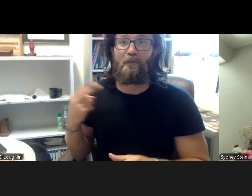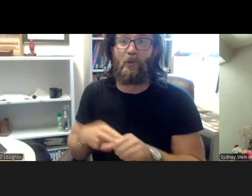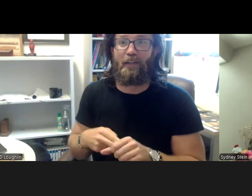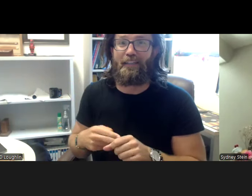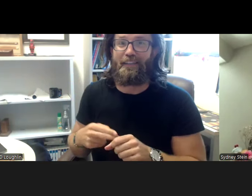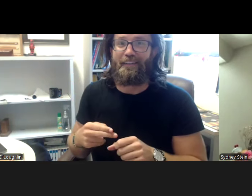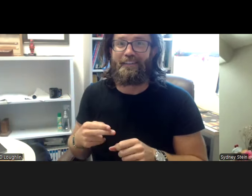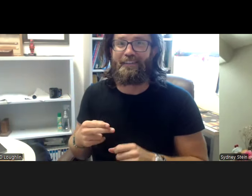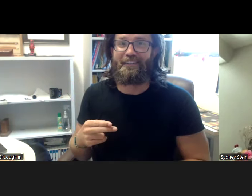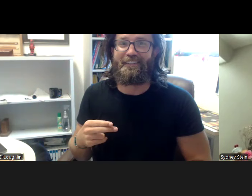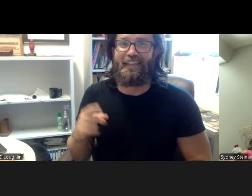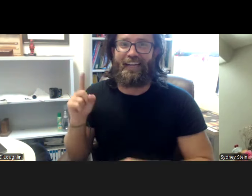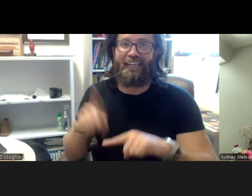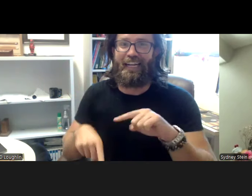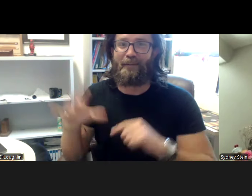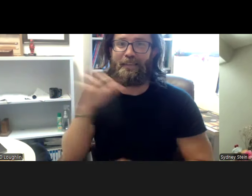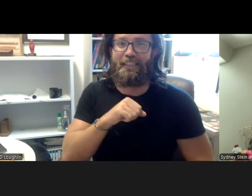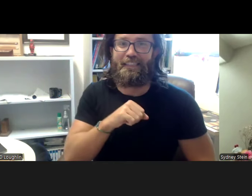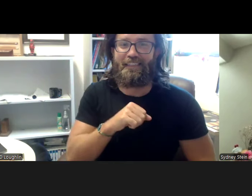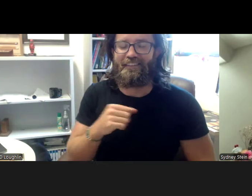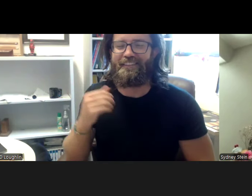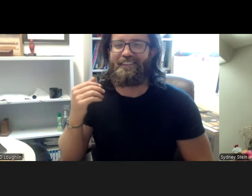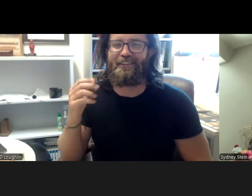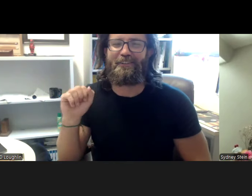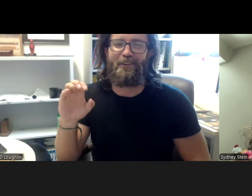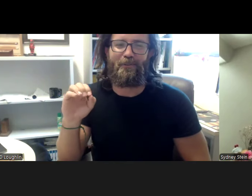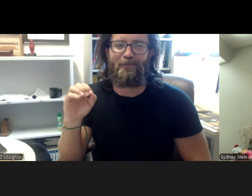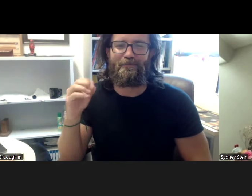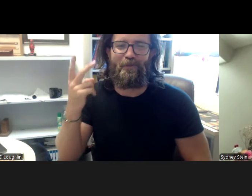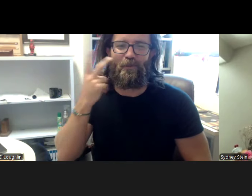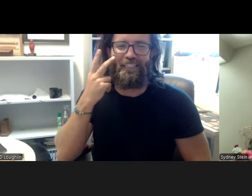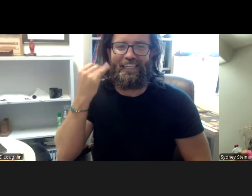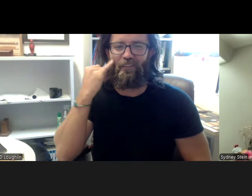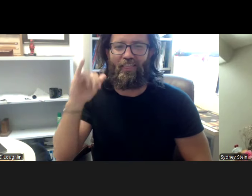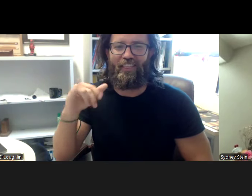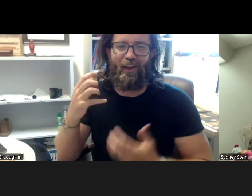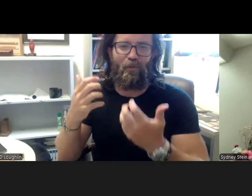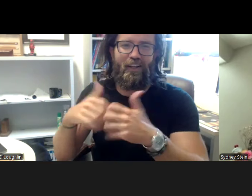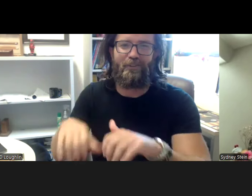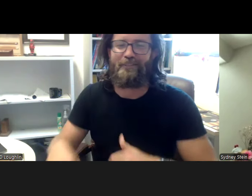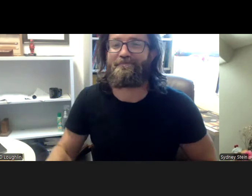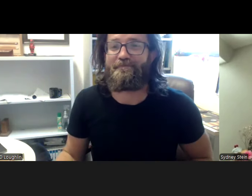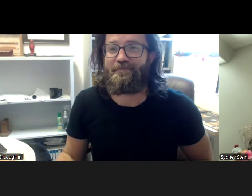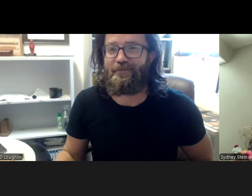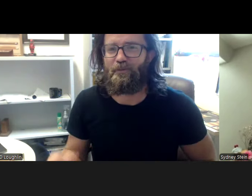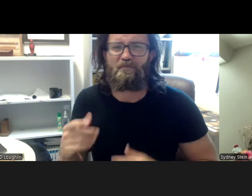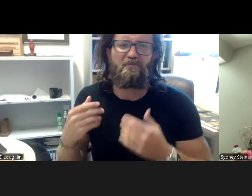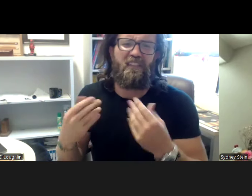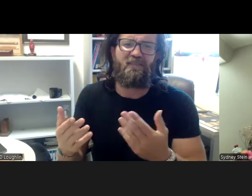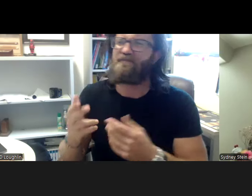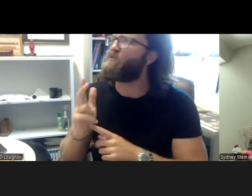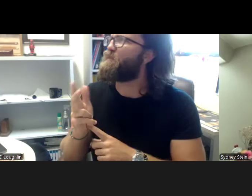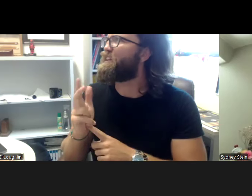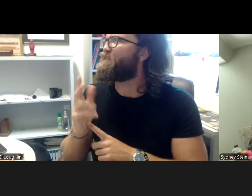some people just are like, oh my God, I'm joining. I can't miss this. And so they want to make